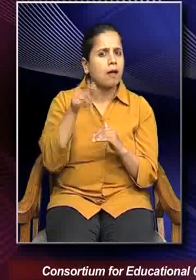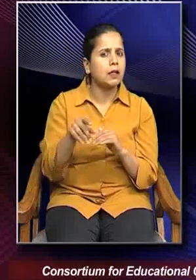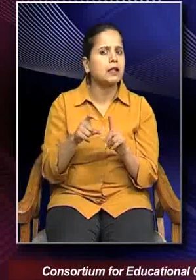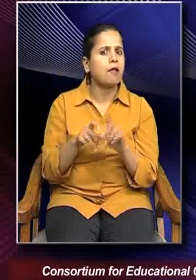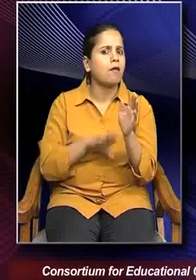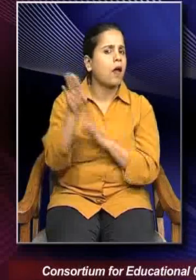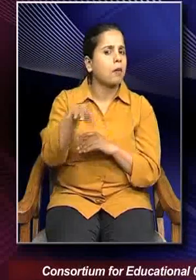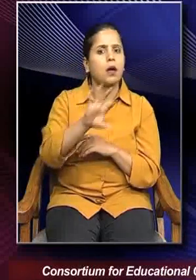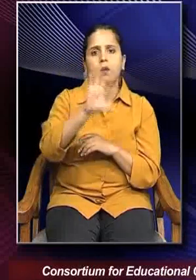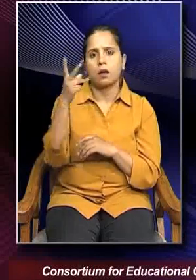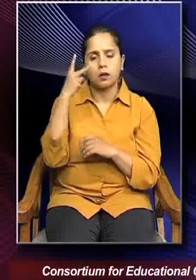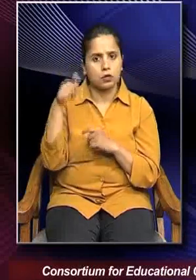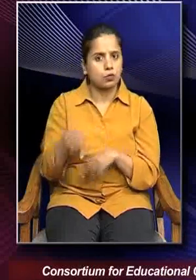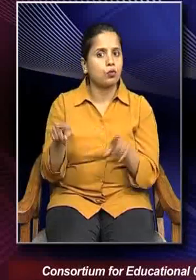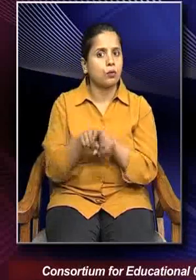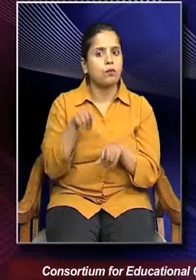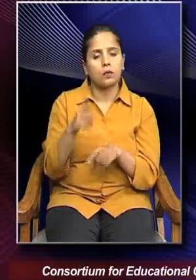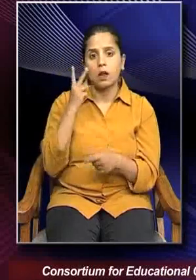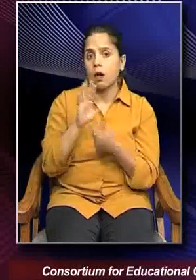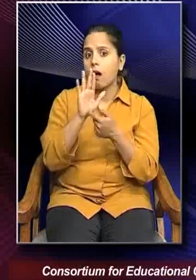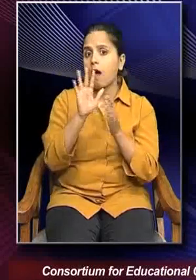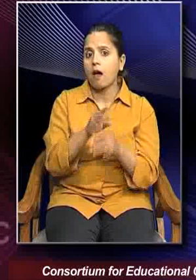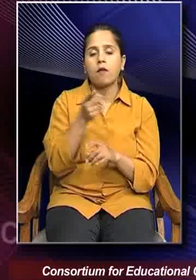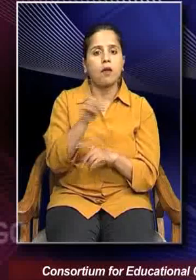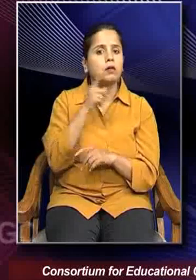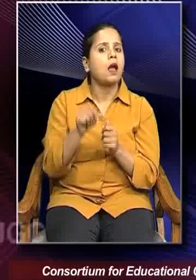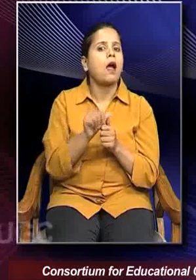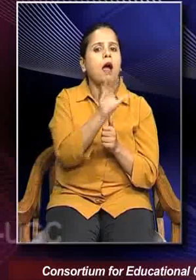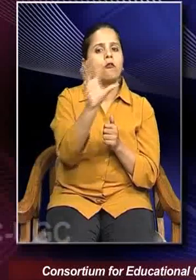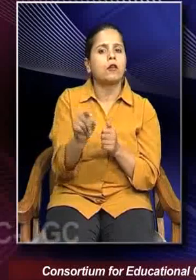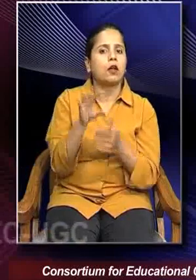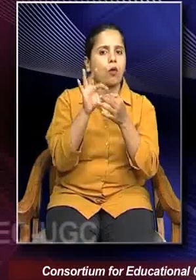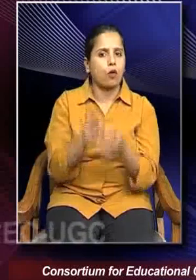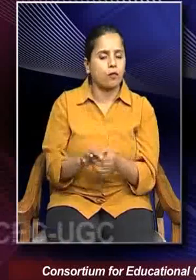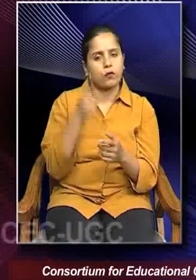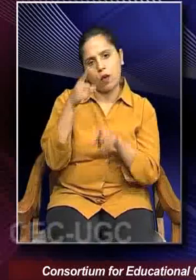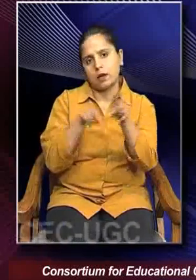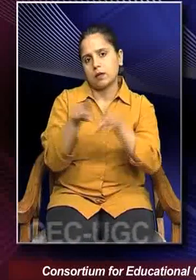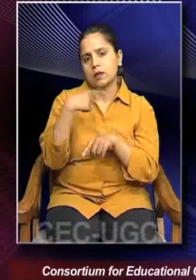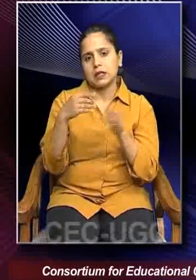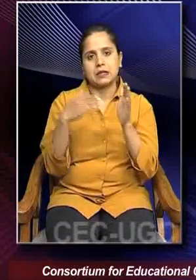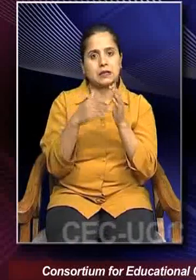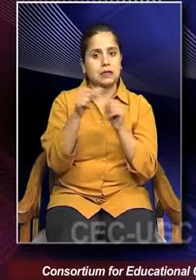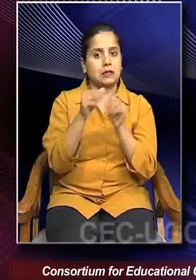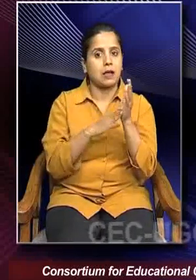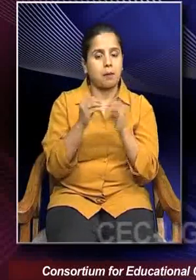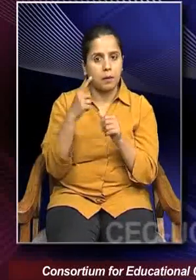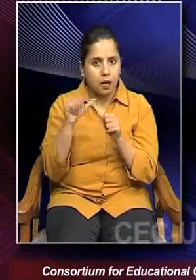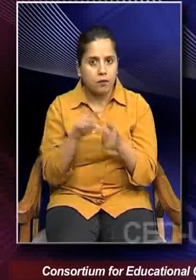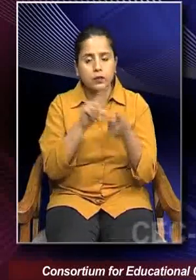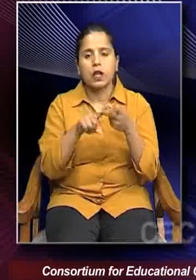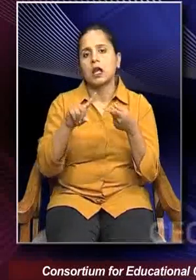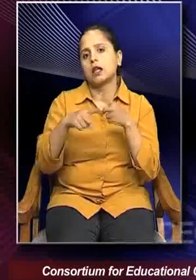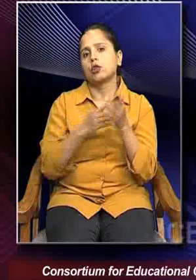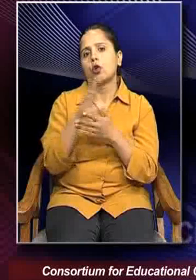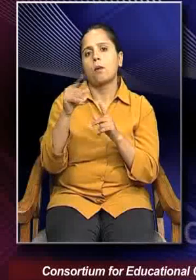world today, and mostly they figure from African continent, so for example Zambia or Ethiopia, Sierra Leone,